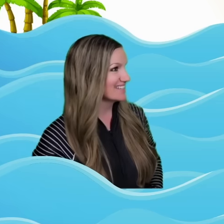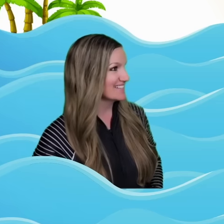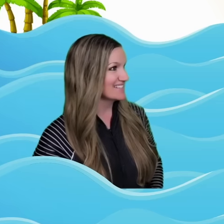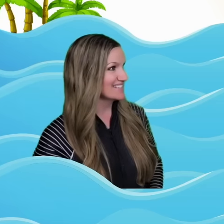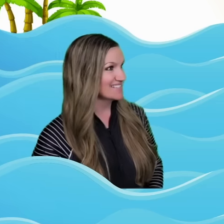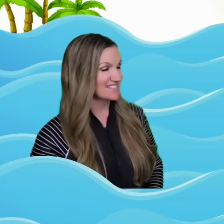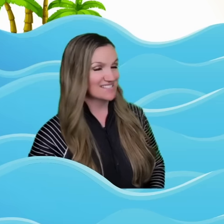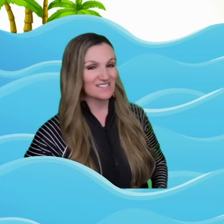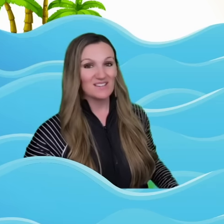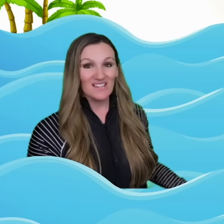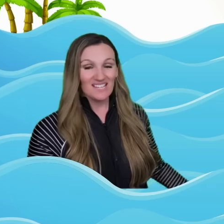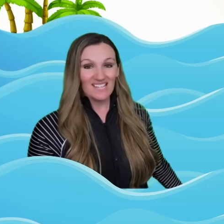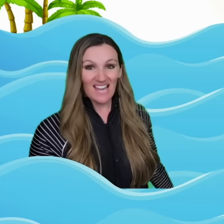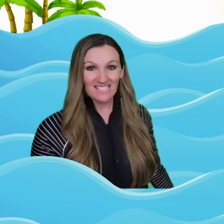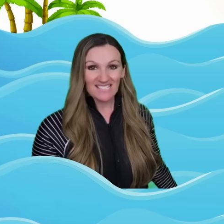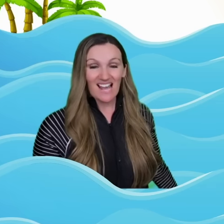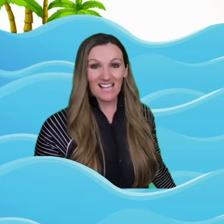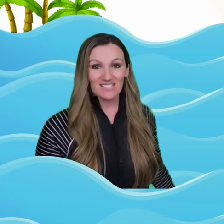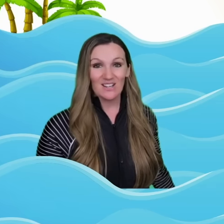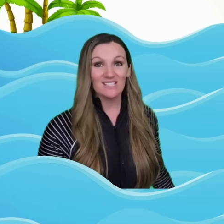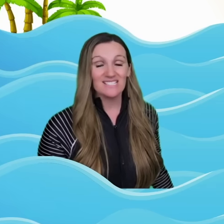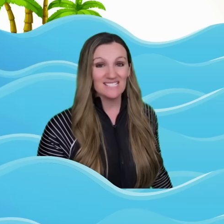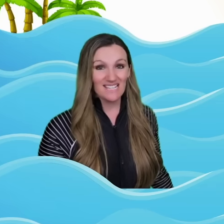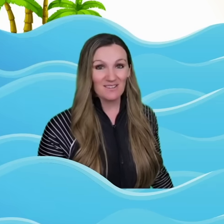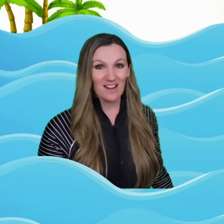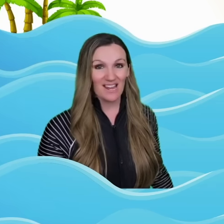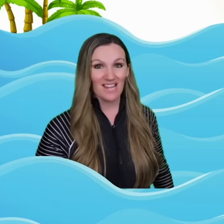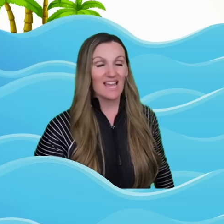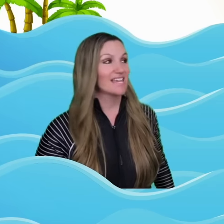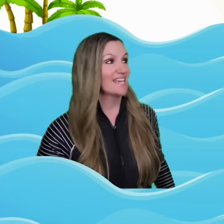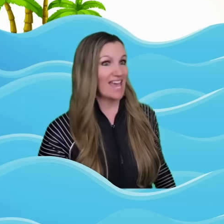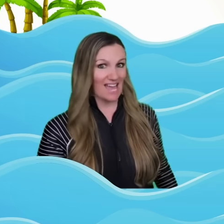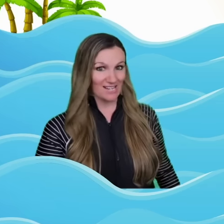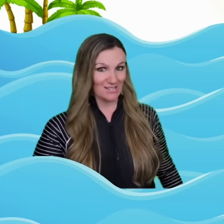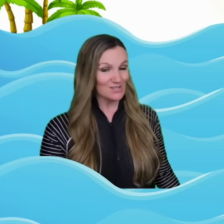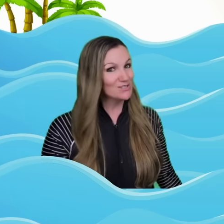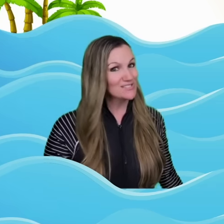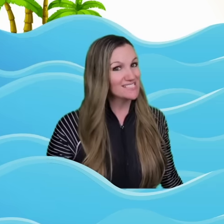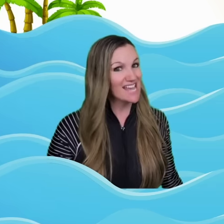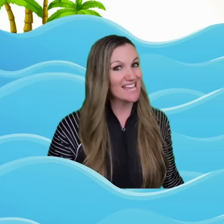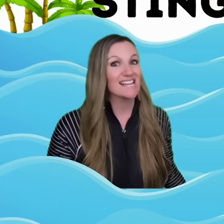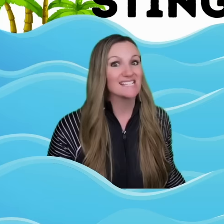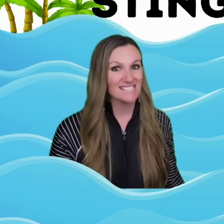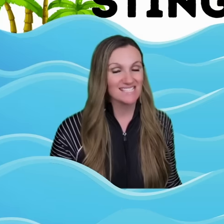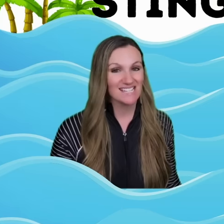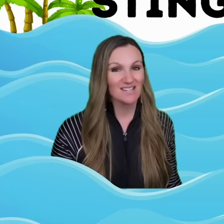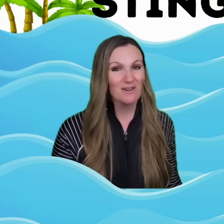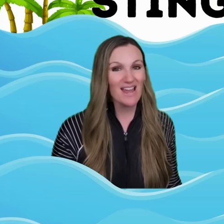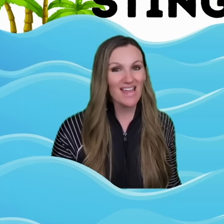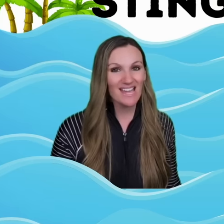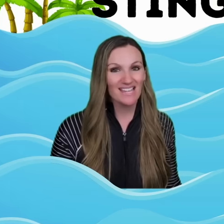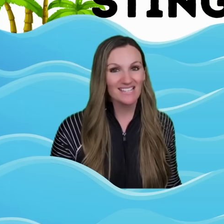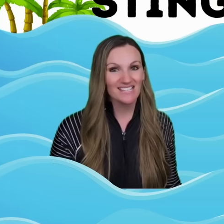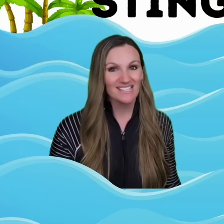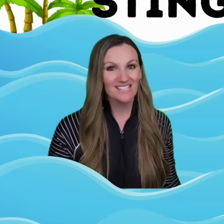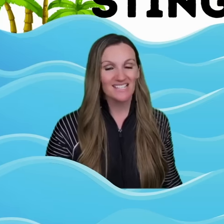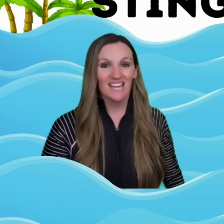a stingray? Yes, I saw a stingray. Can you say stingray? Can